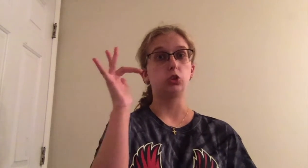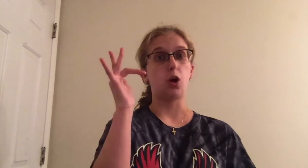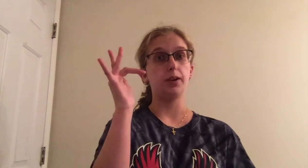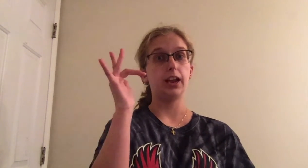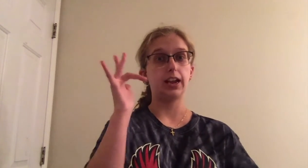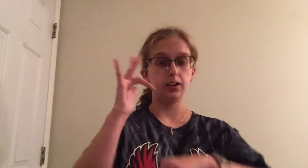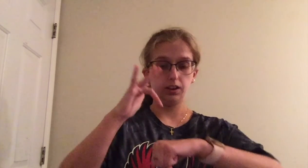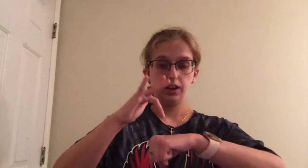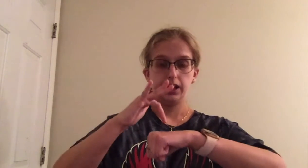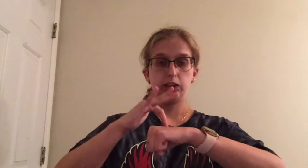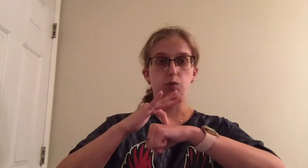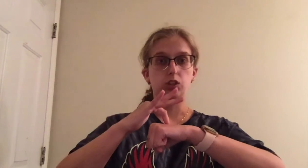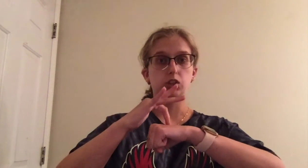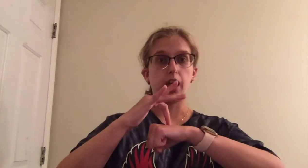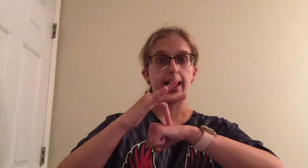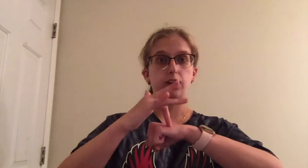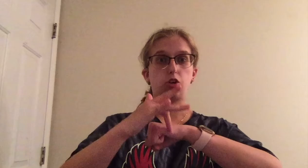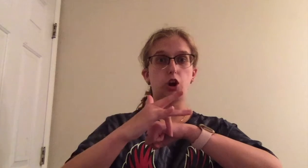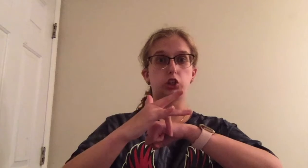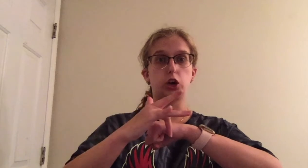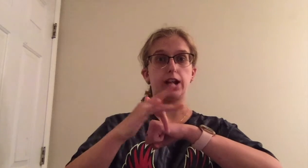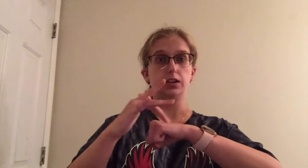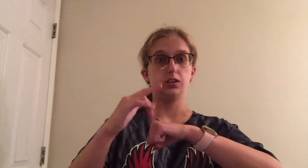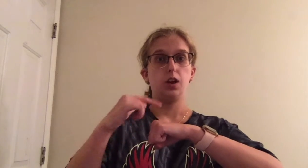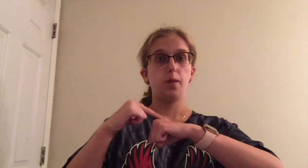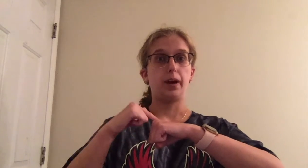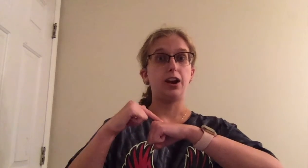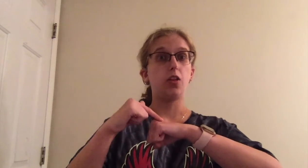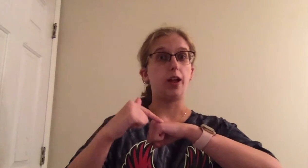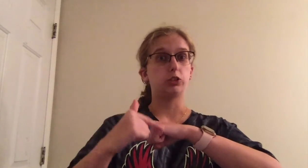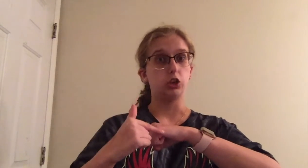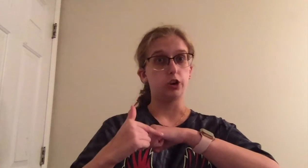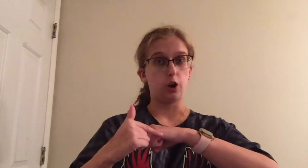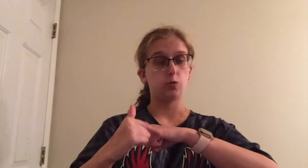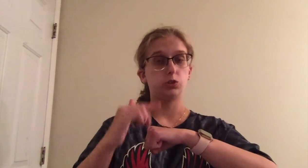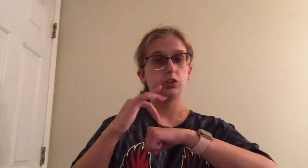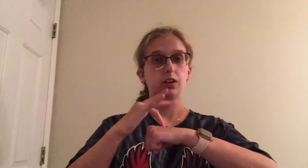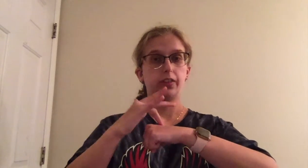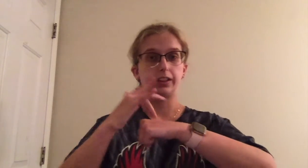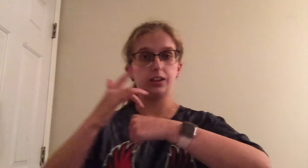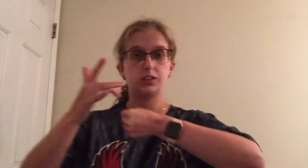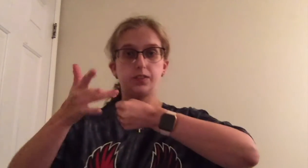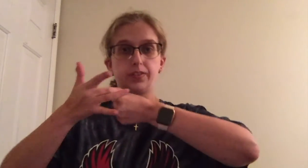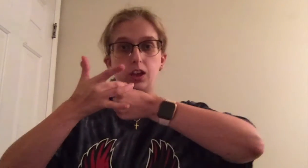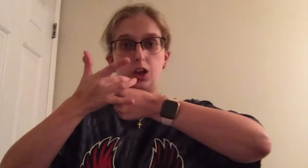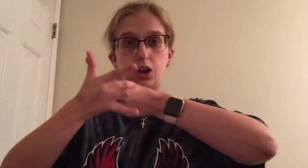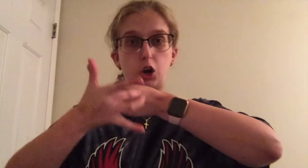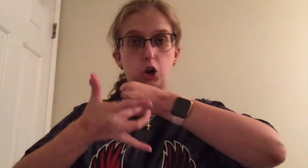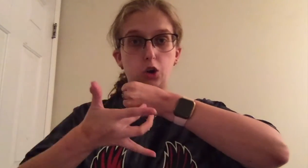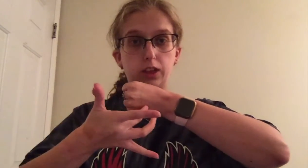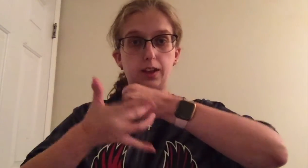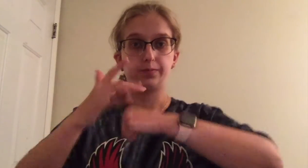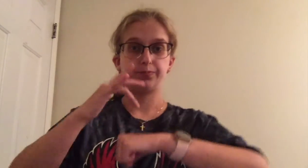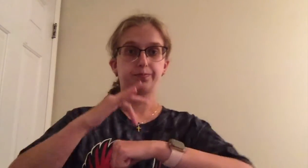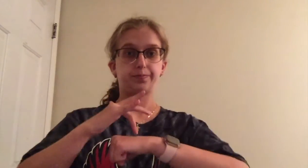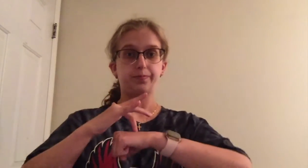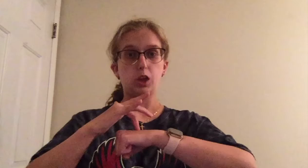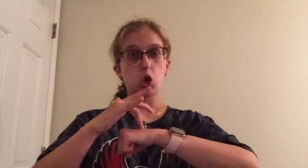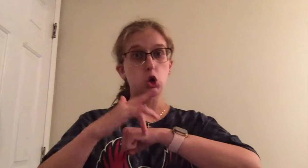dominant hand, and you want to slide across your hand, parallel to your knuckles, like this. Early.